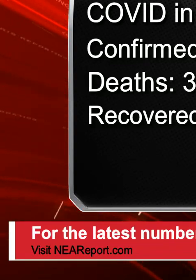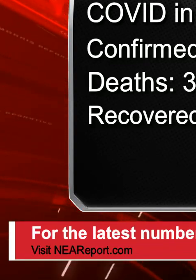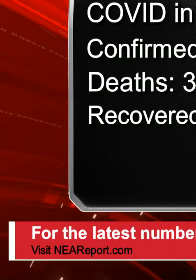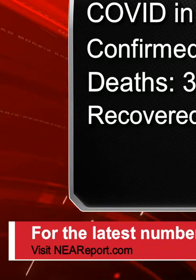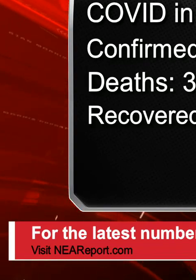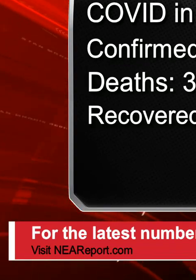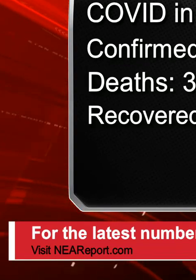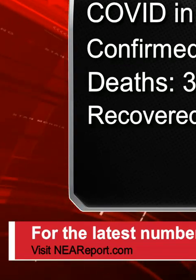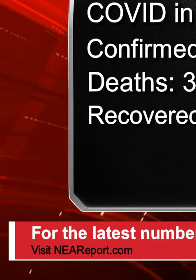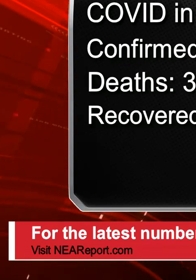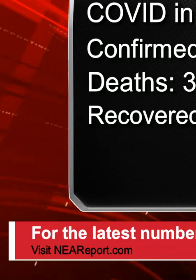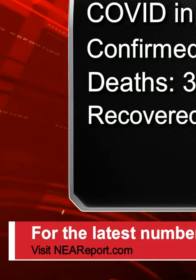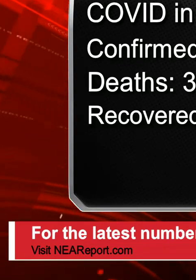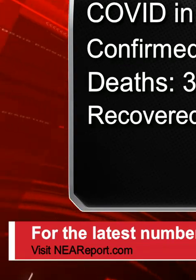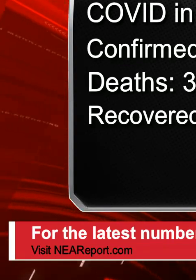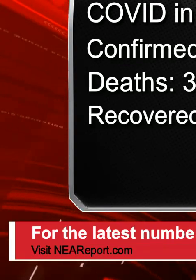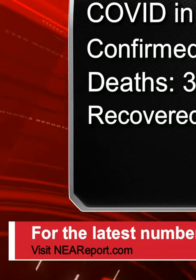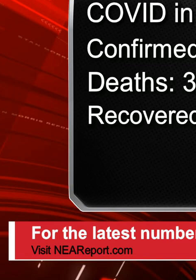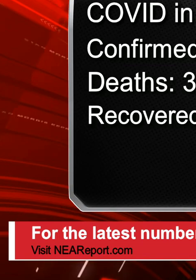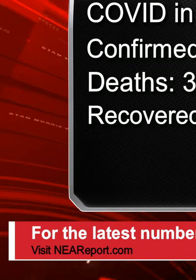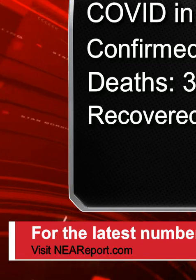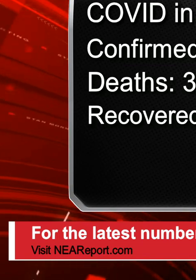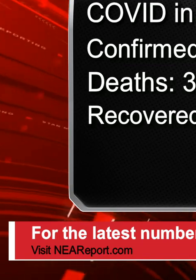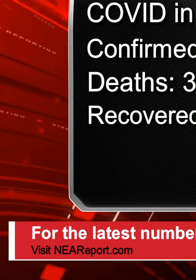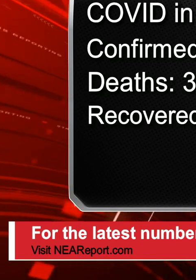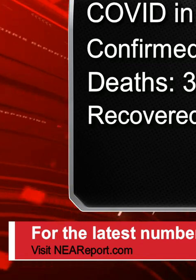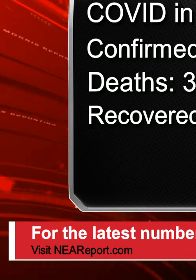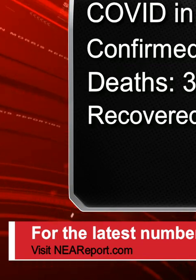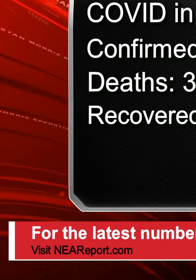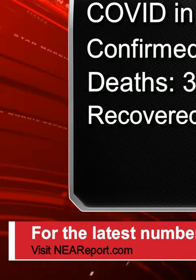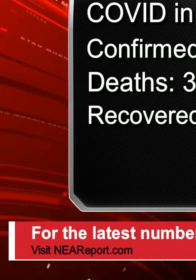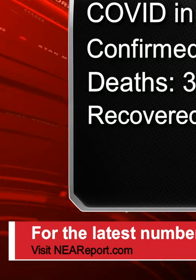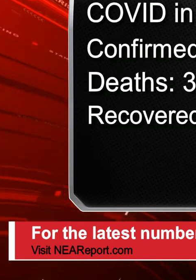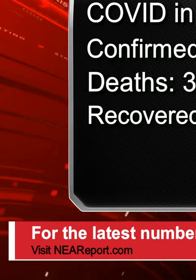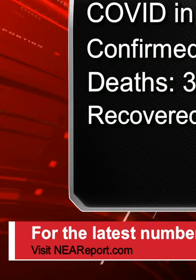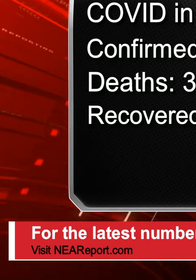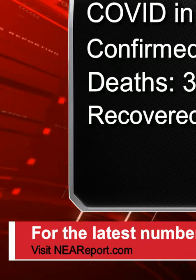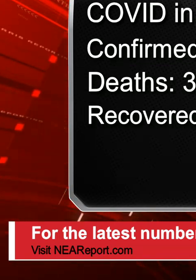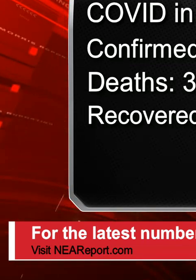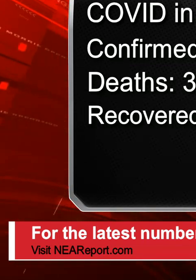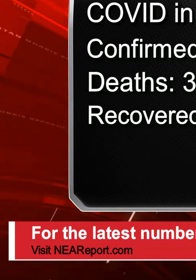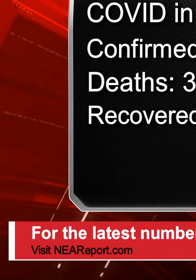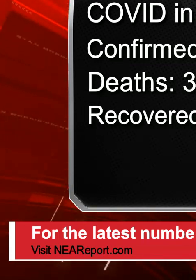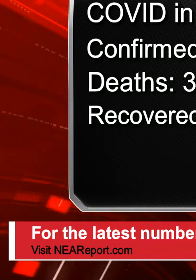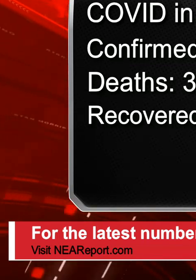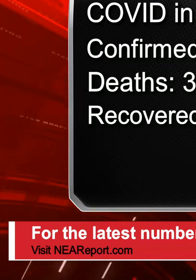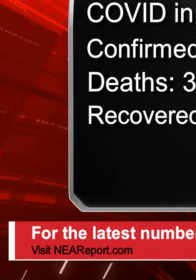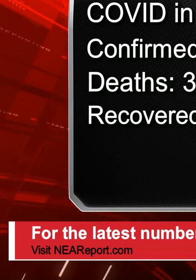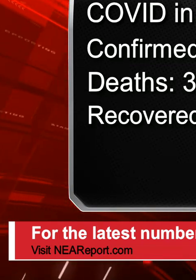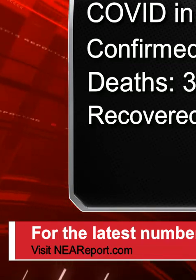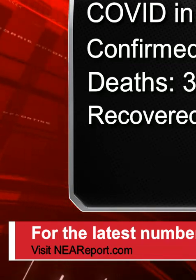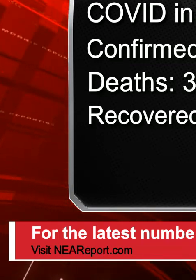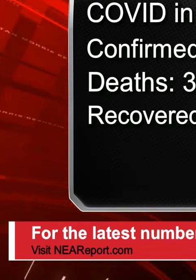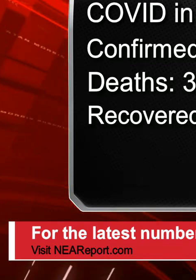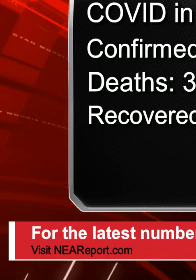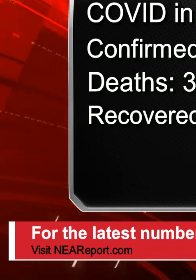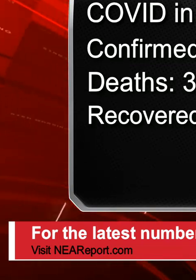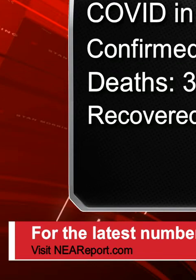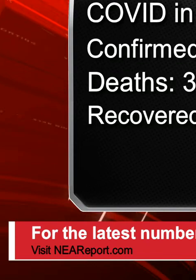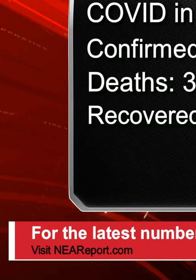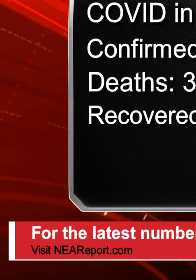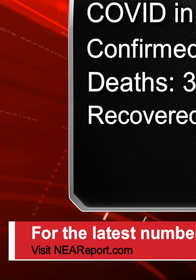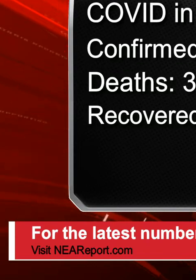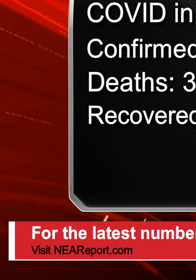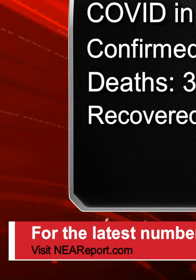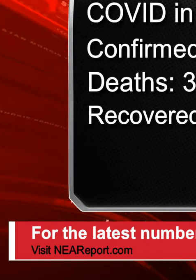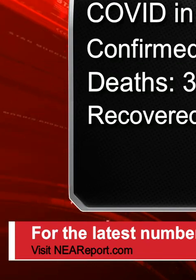other factors you might consider with that too, such as the number of people in Crittenden County who work or travel to or commute to or through Shelby County,